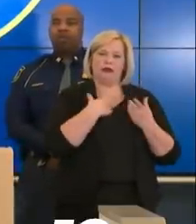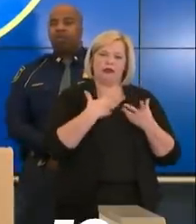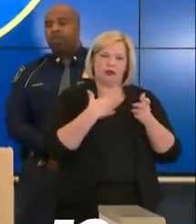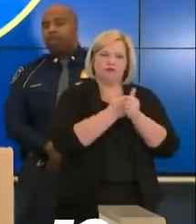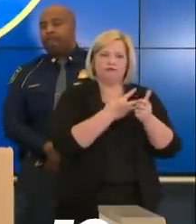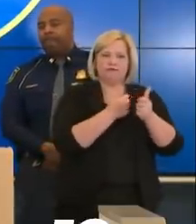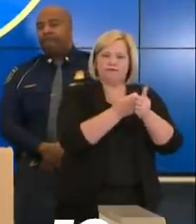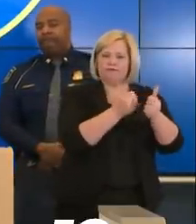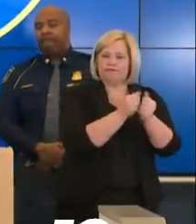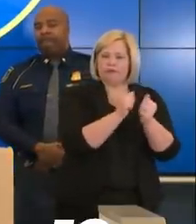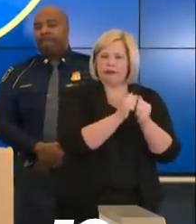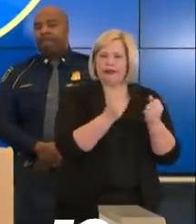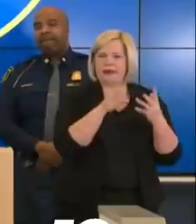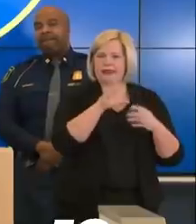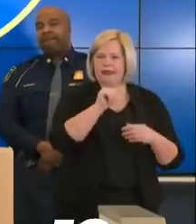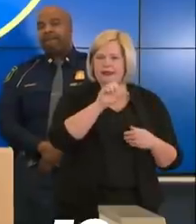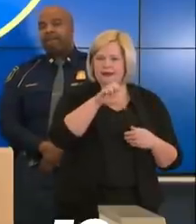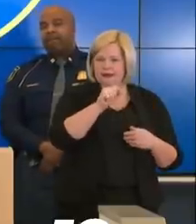cases.